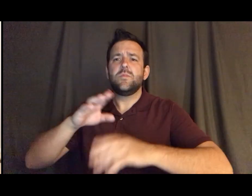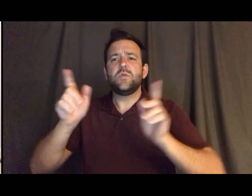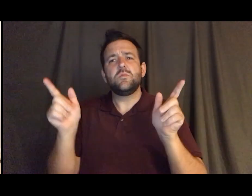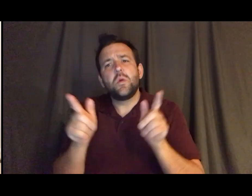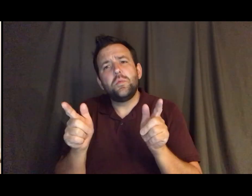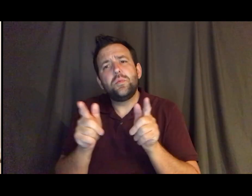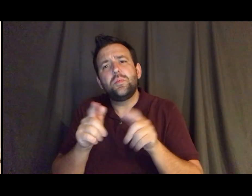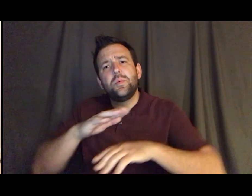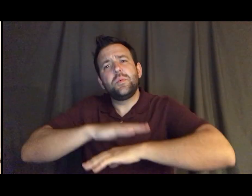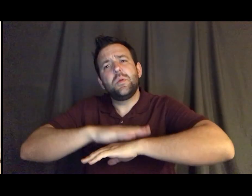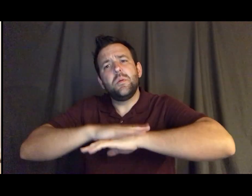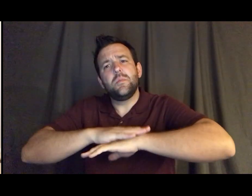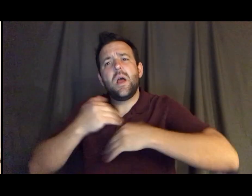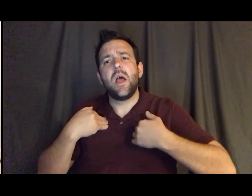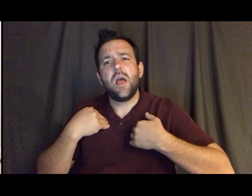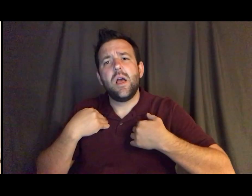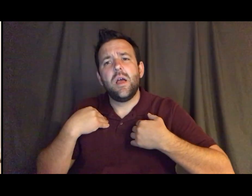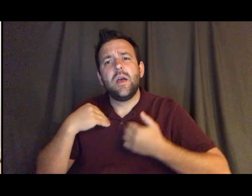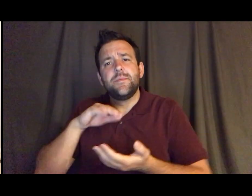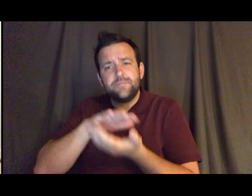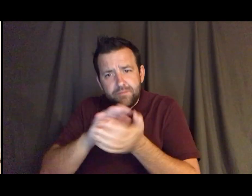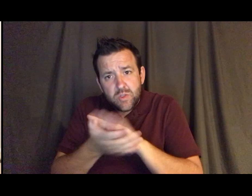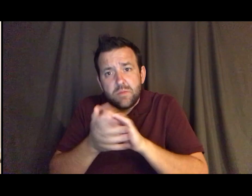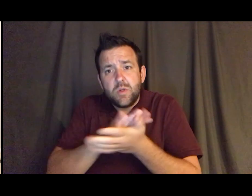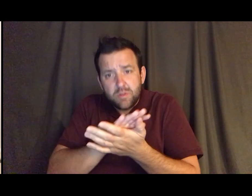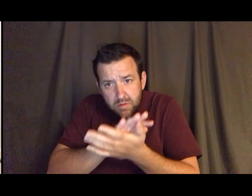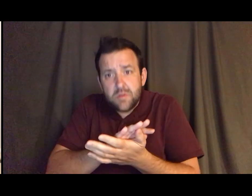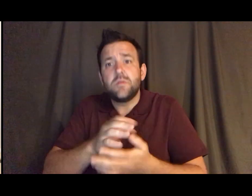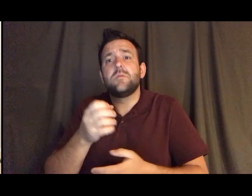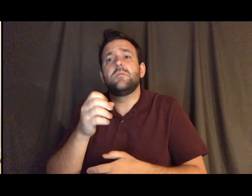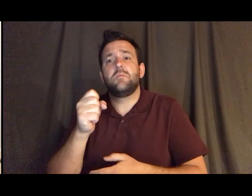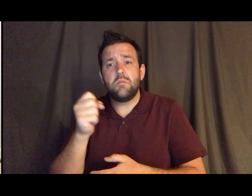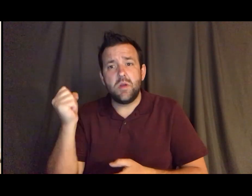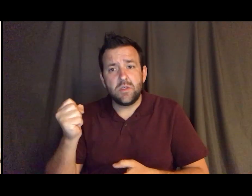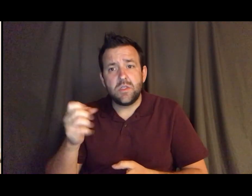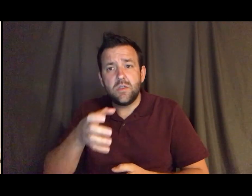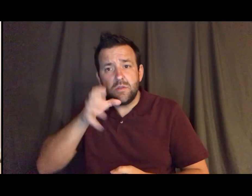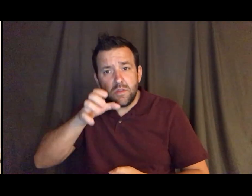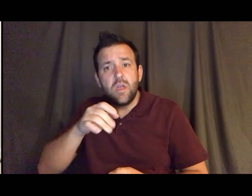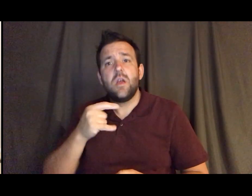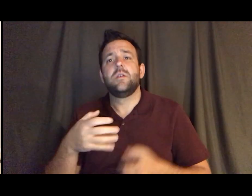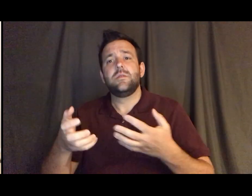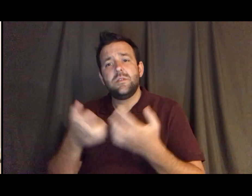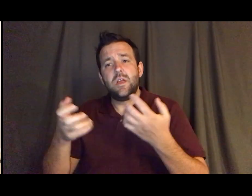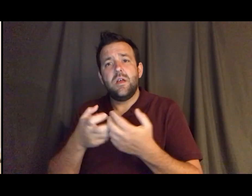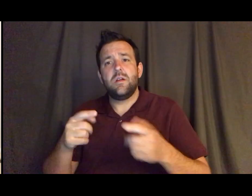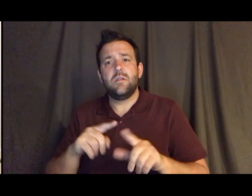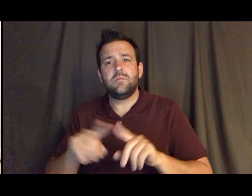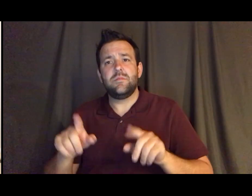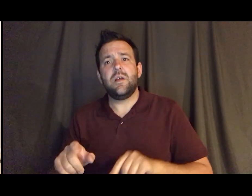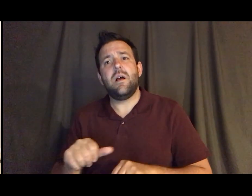milkshakes, and salads. On the other side of the room, there was an enormous table. On it were